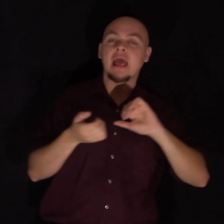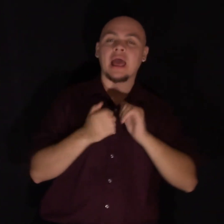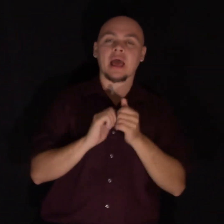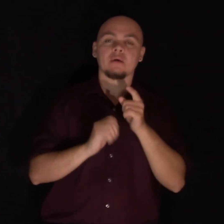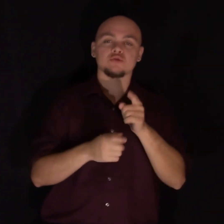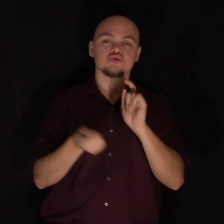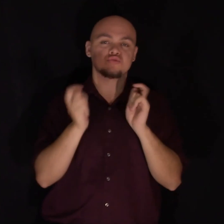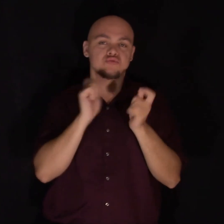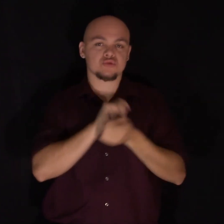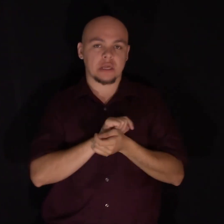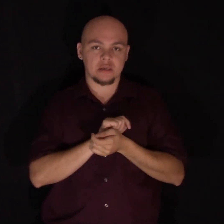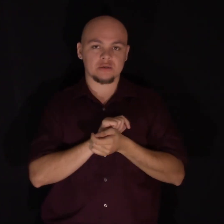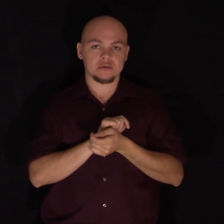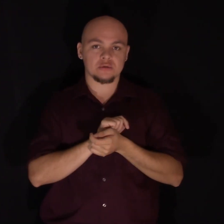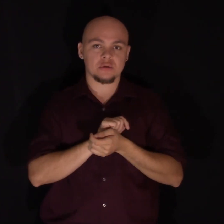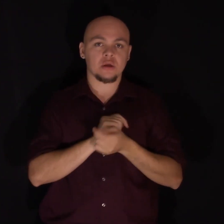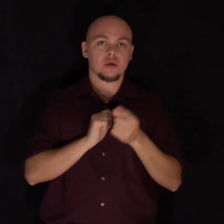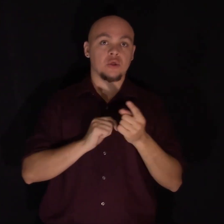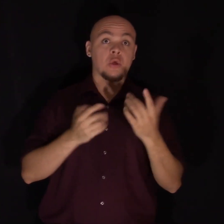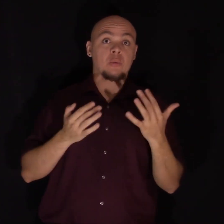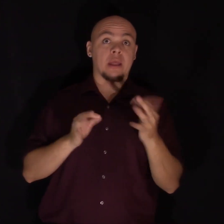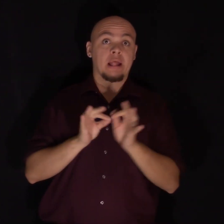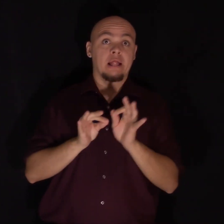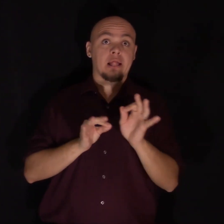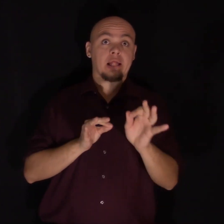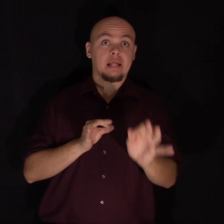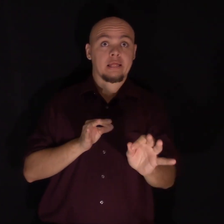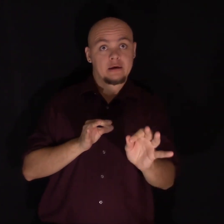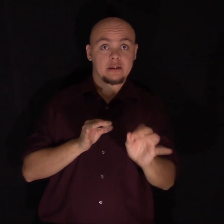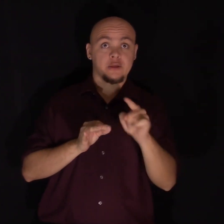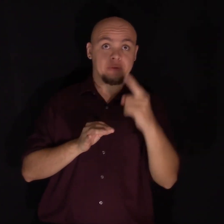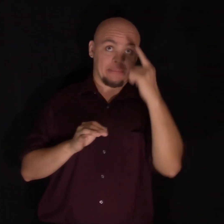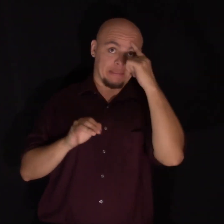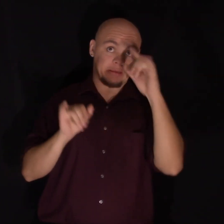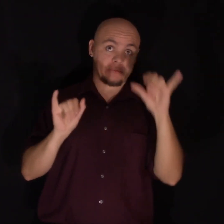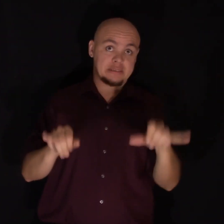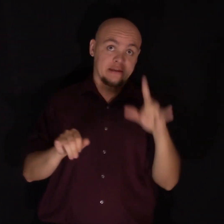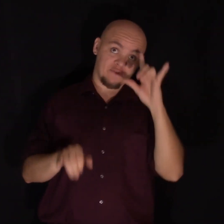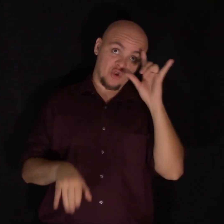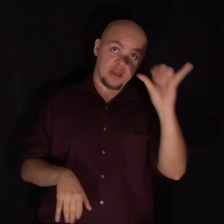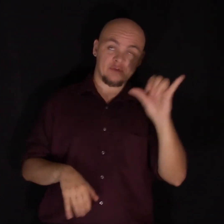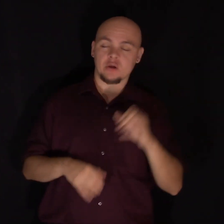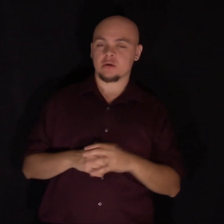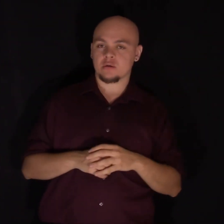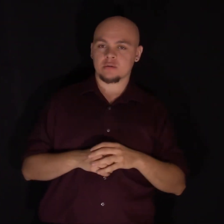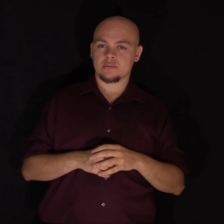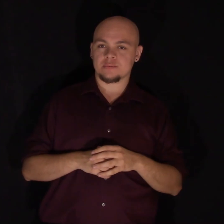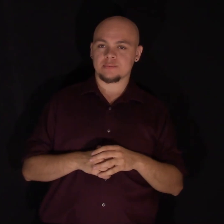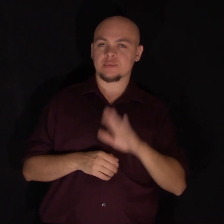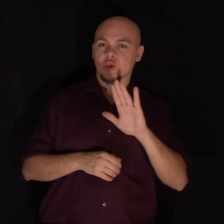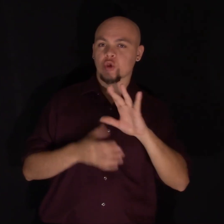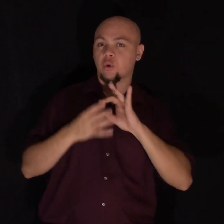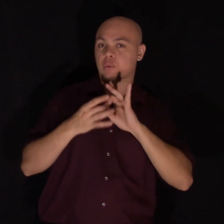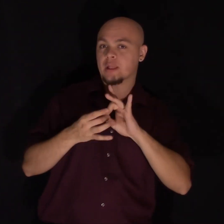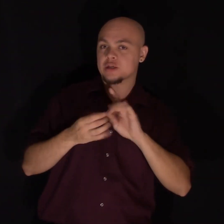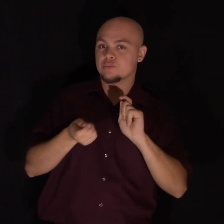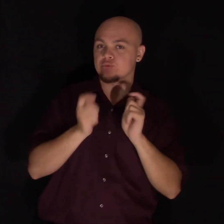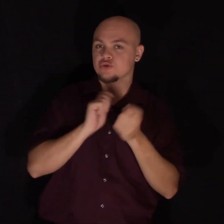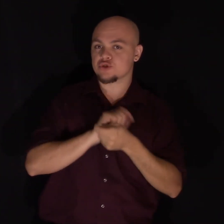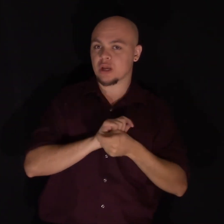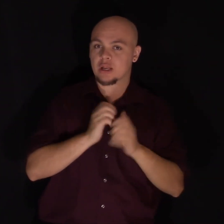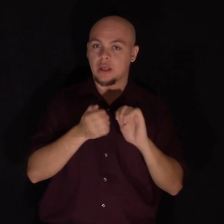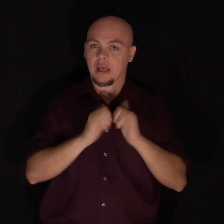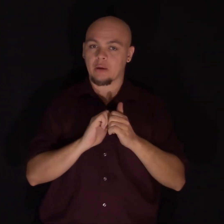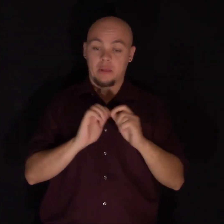What would you get done that you're waiting to get done because you think you'll be here forever? How would you change your relationships and the negative